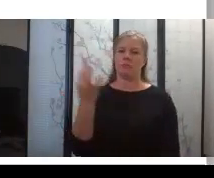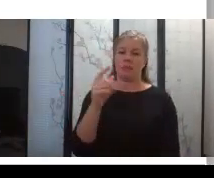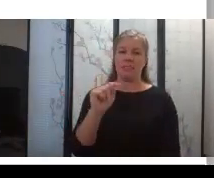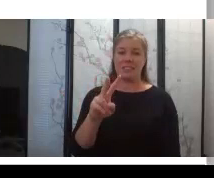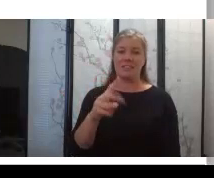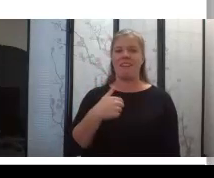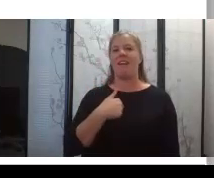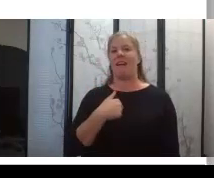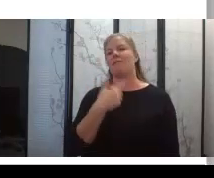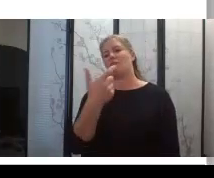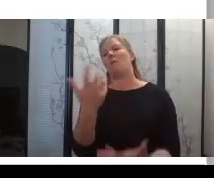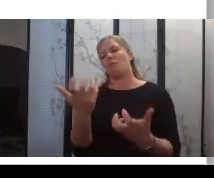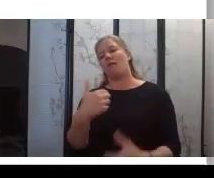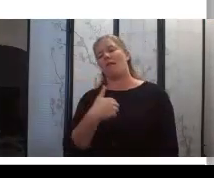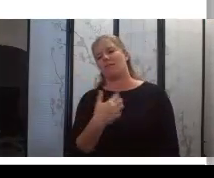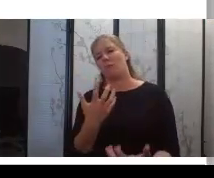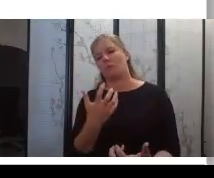And so,